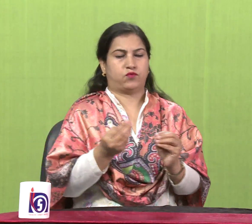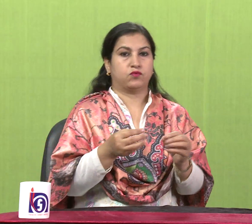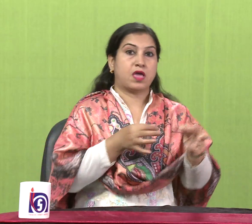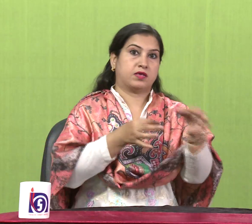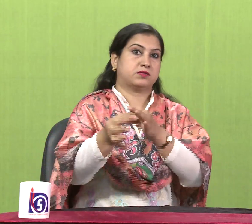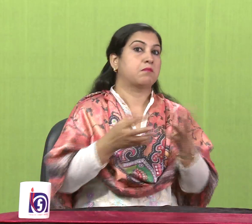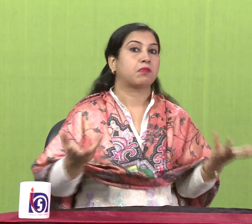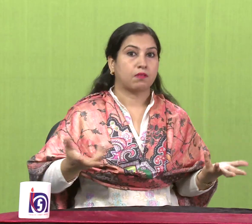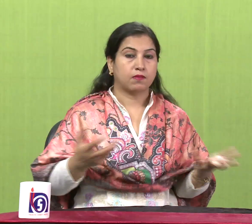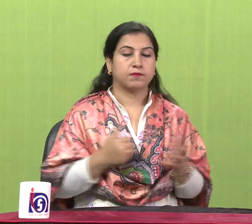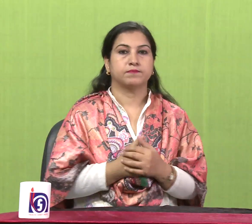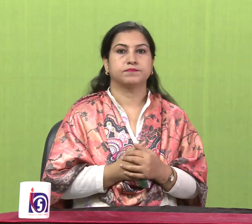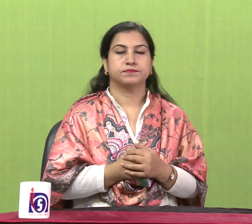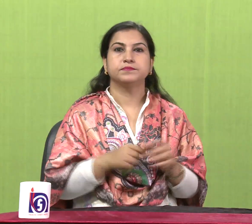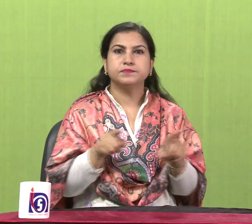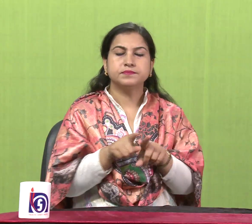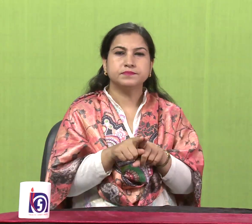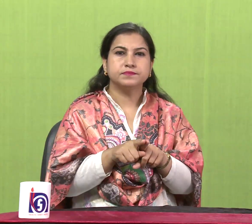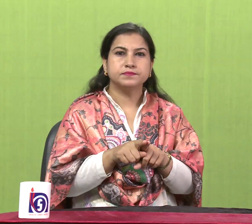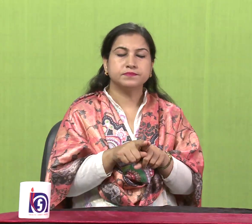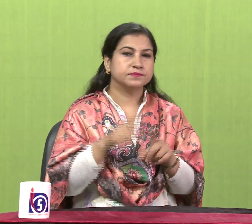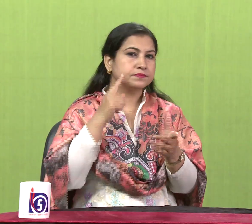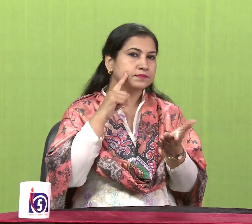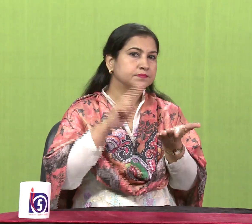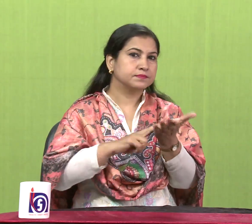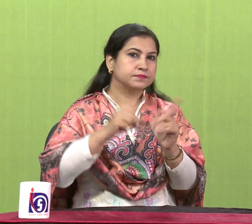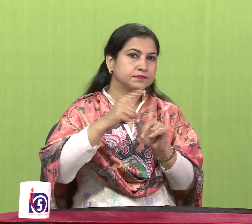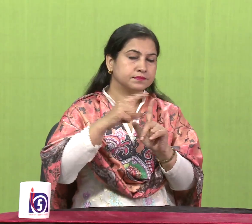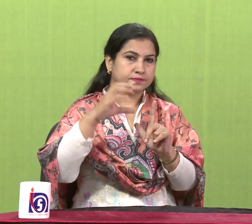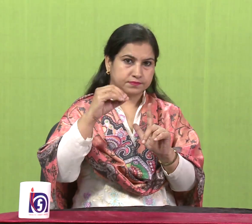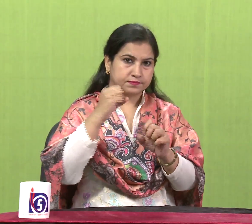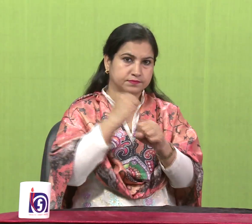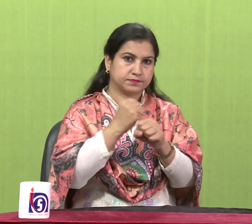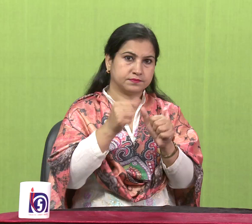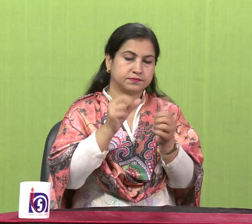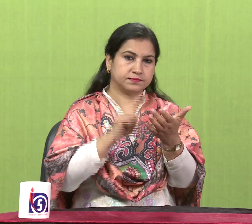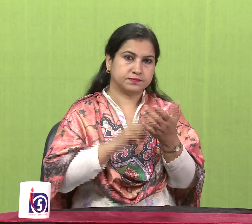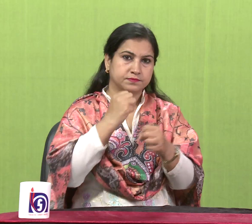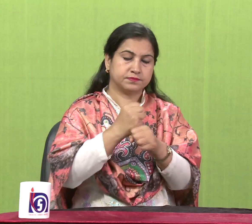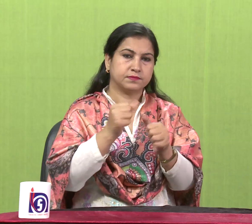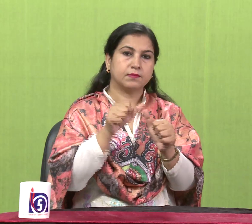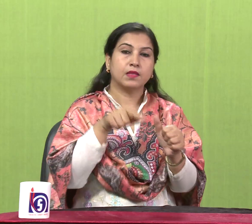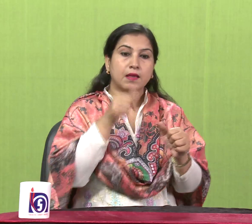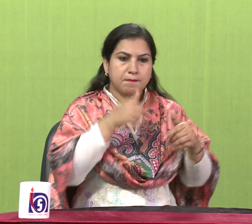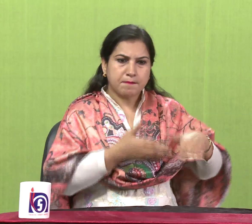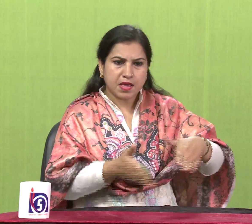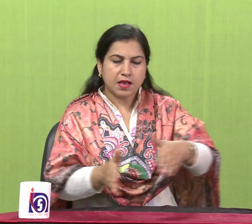For example, the Indo-Ganga plain of North India has fertile soil